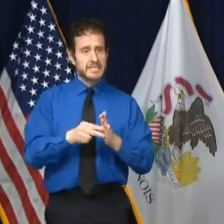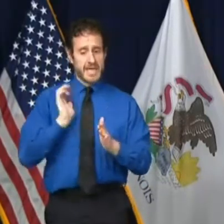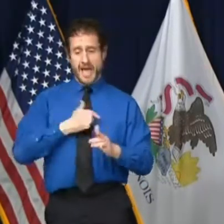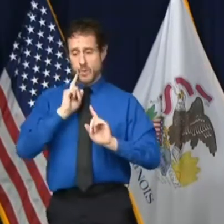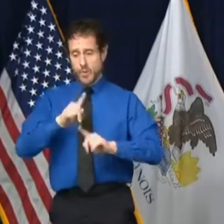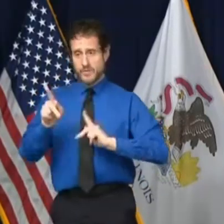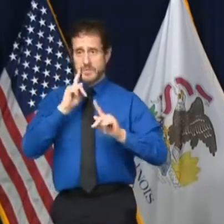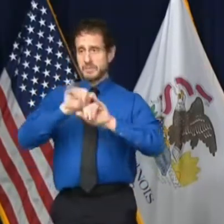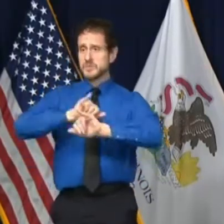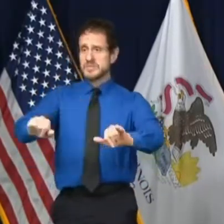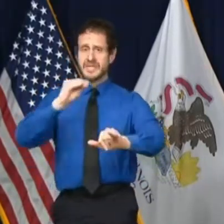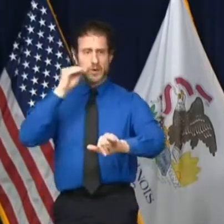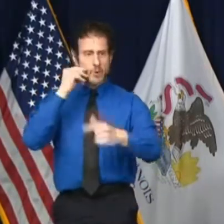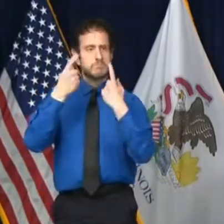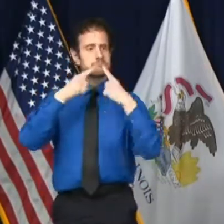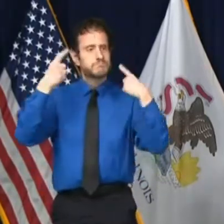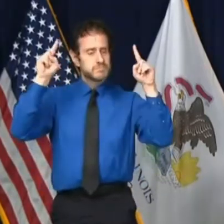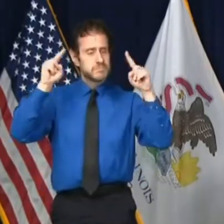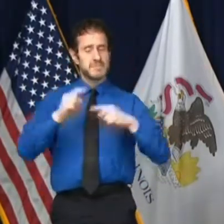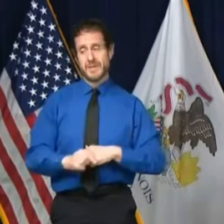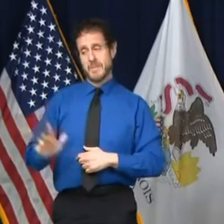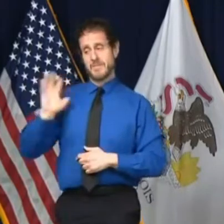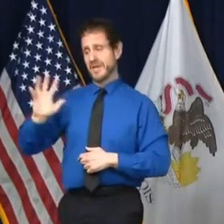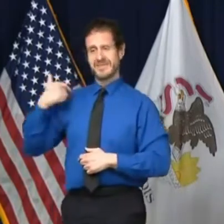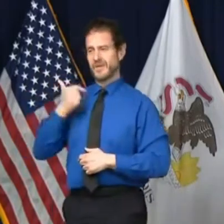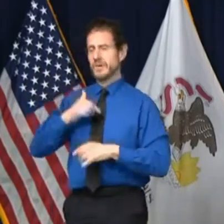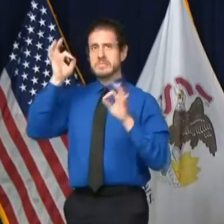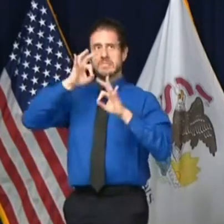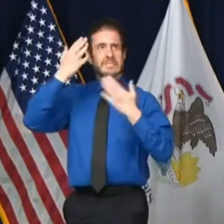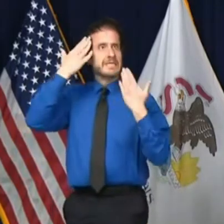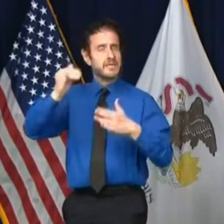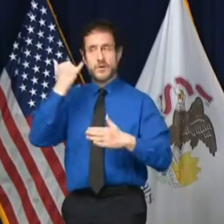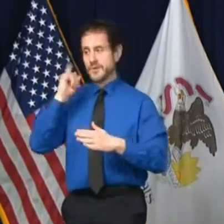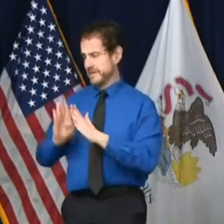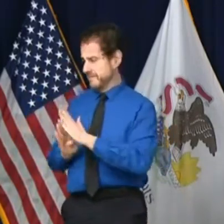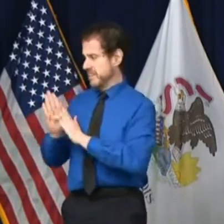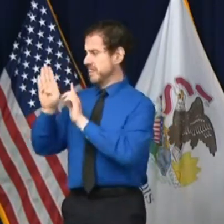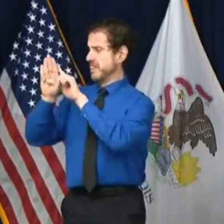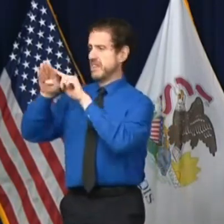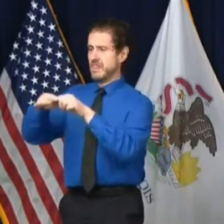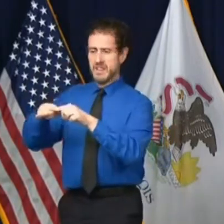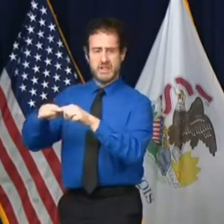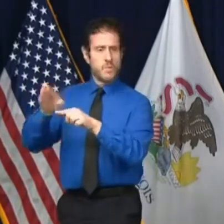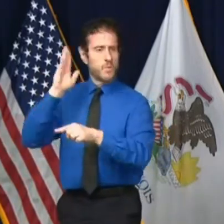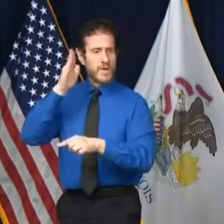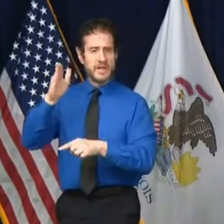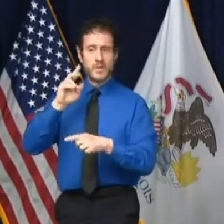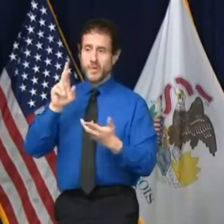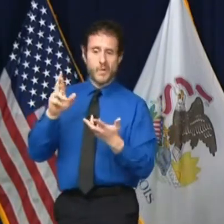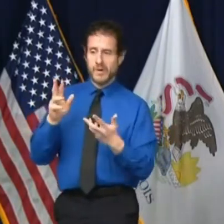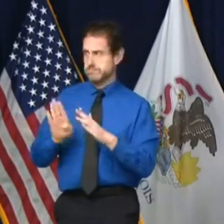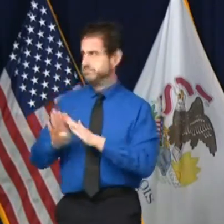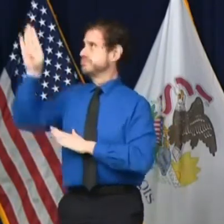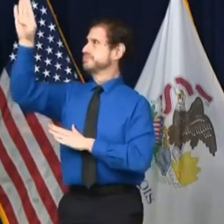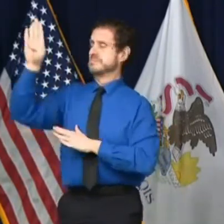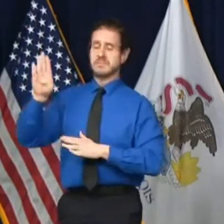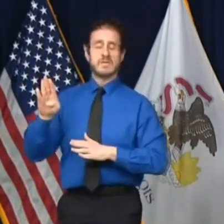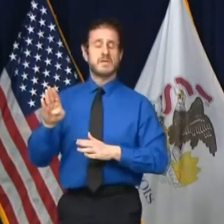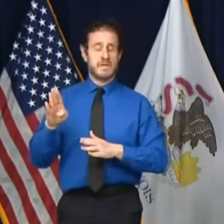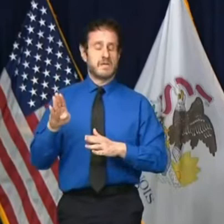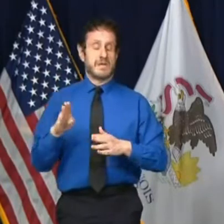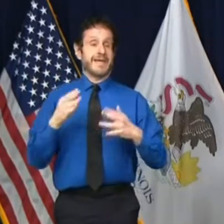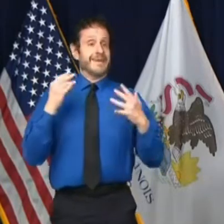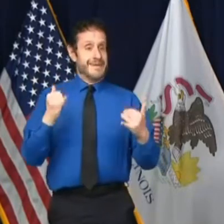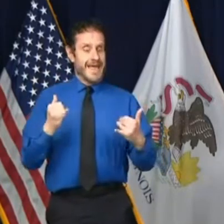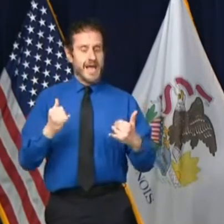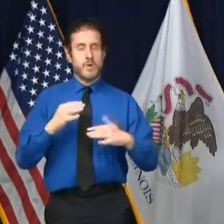that we spun it up, because at the time we didn't know whether we'd be bending the curve. properly. And it turns out we have.